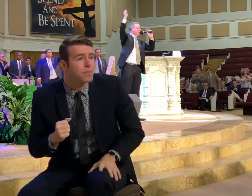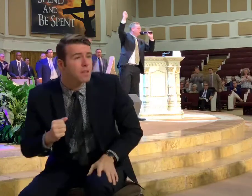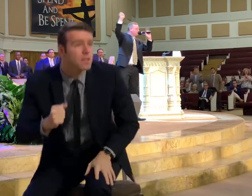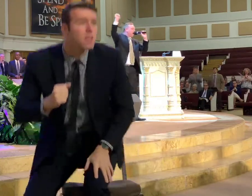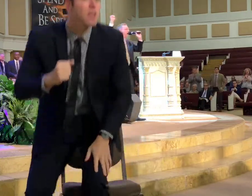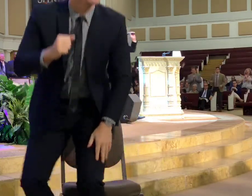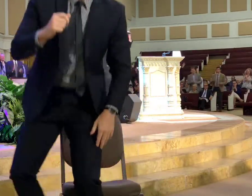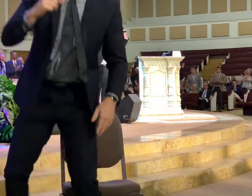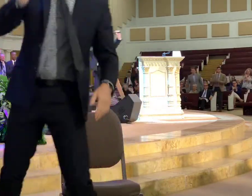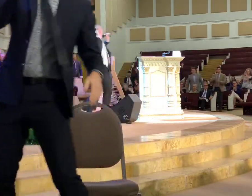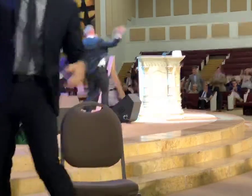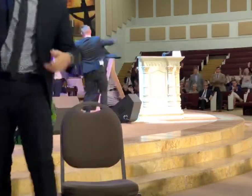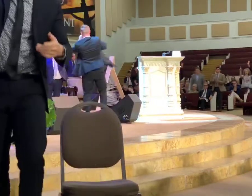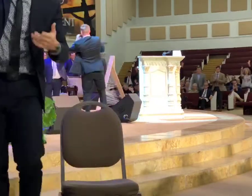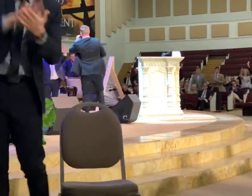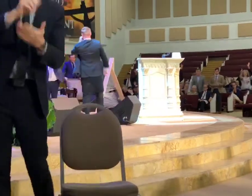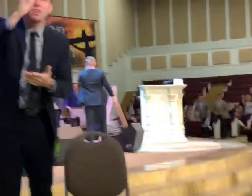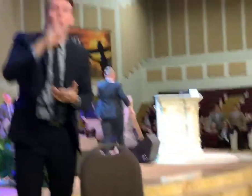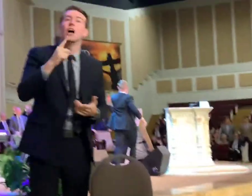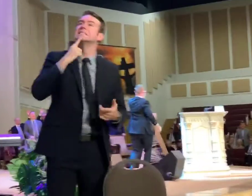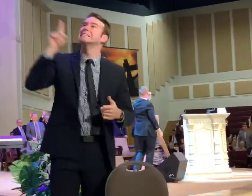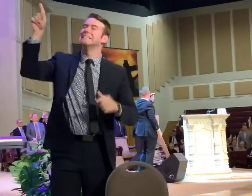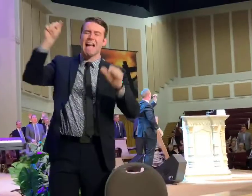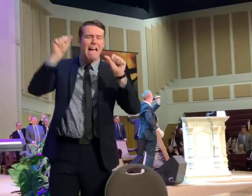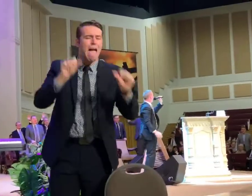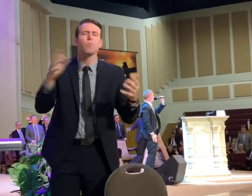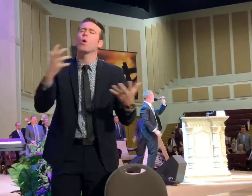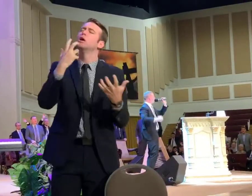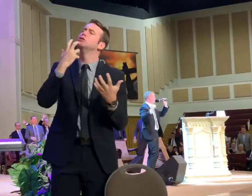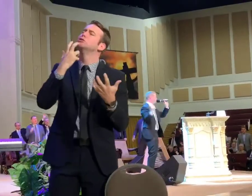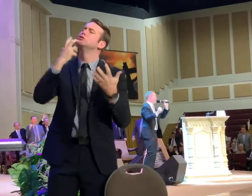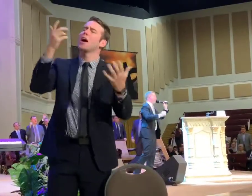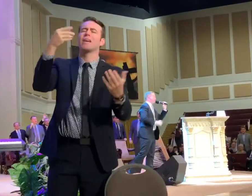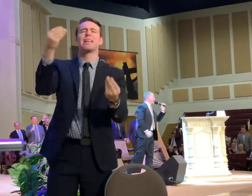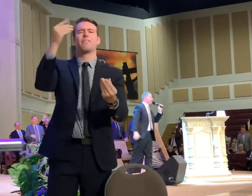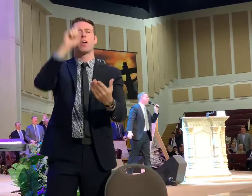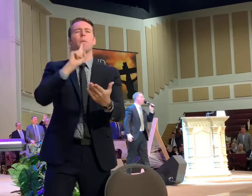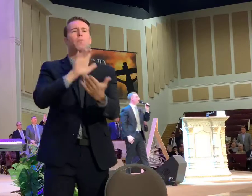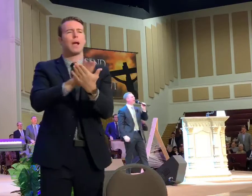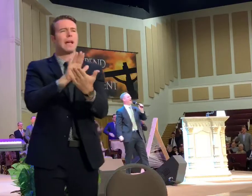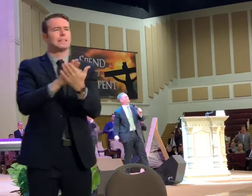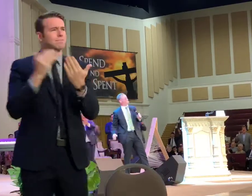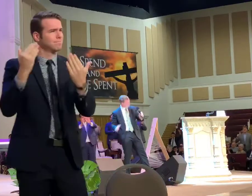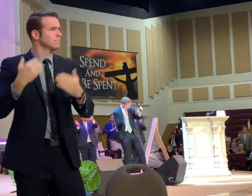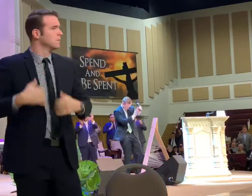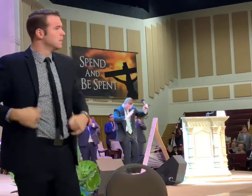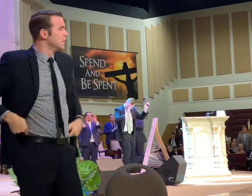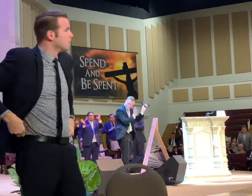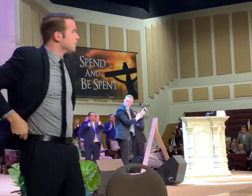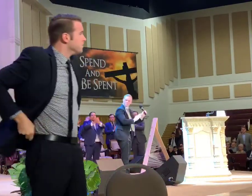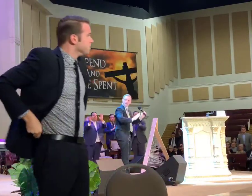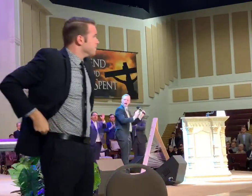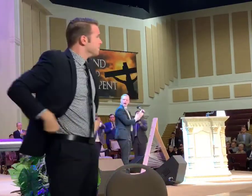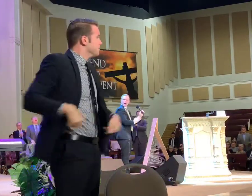and believes God that He's able. Somebody shout and give Him praise.